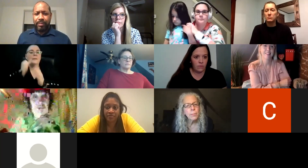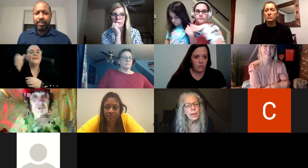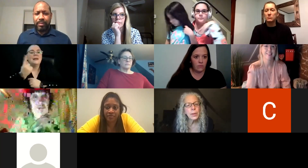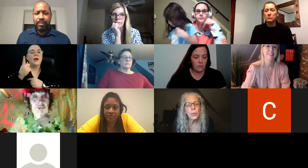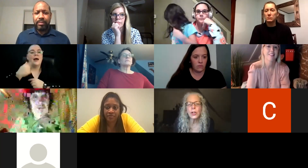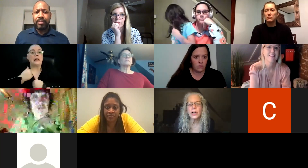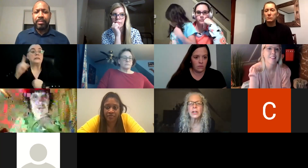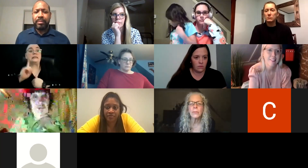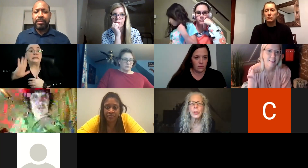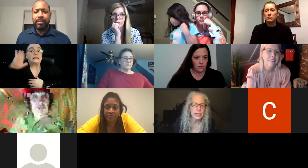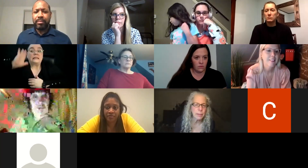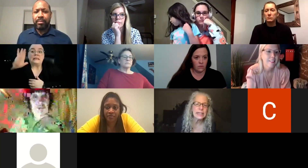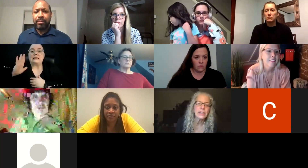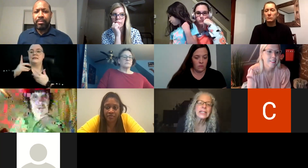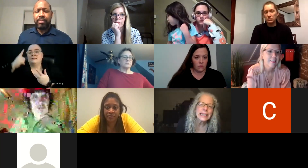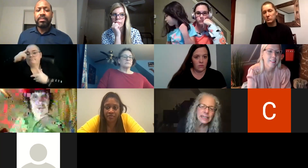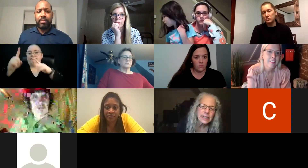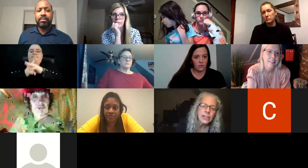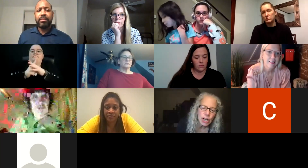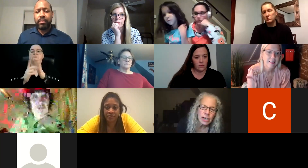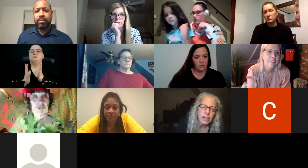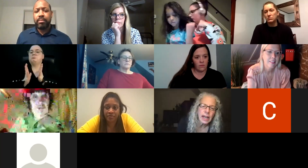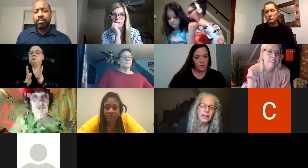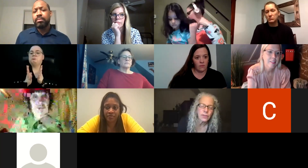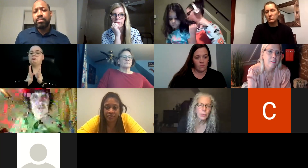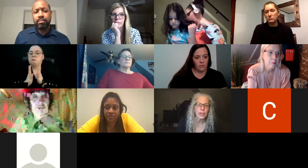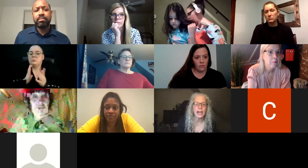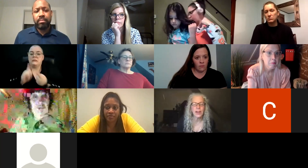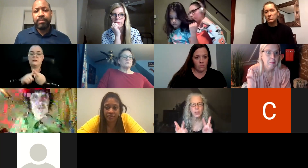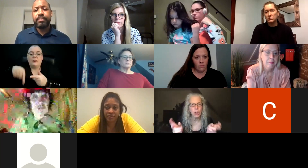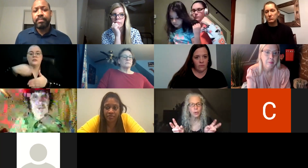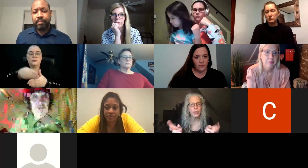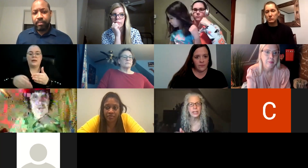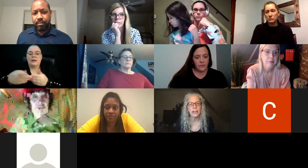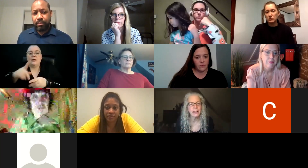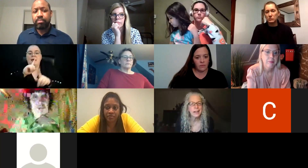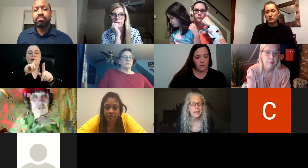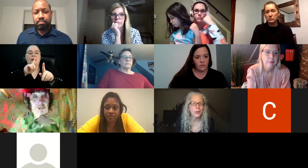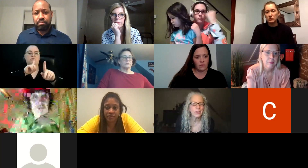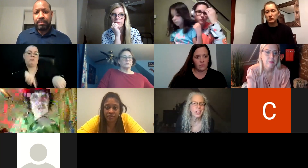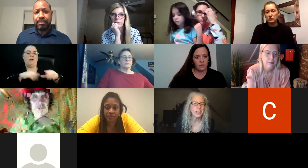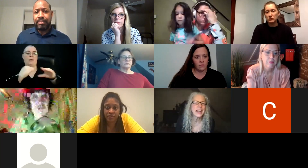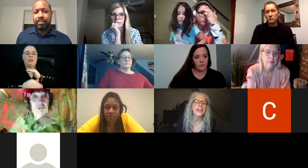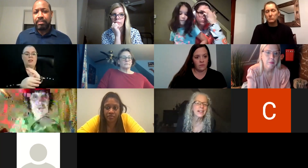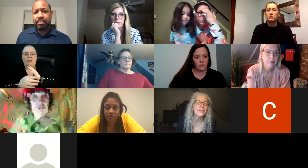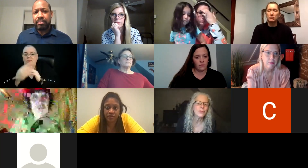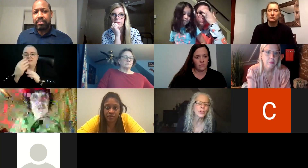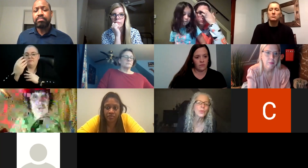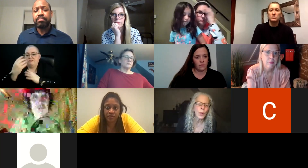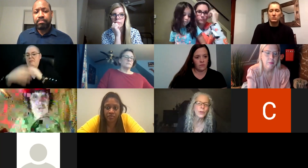maybe we could put some ideas into the agenda and we'll kind of have a closing, a deadline for when you can